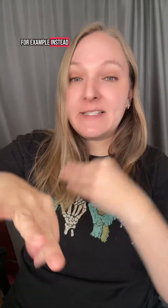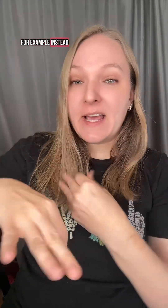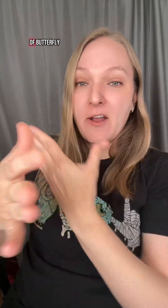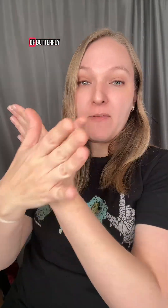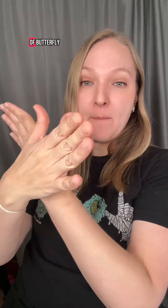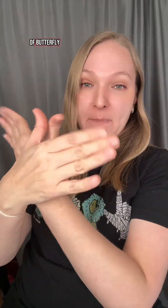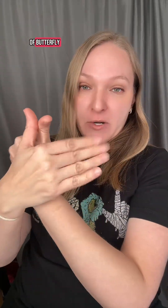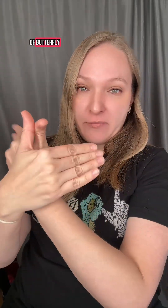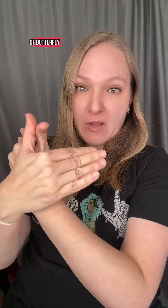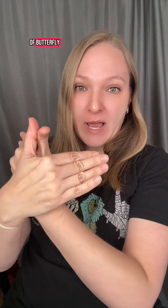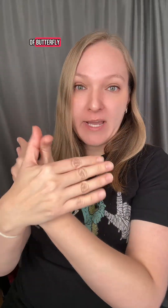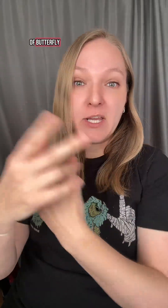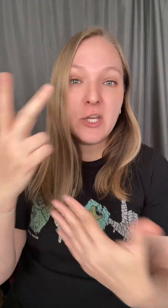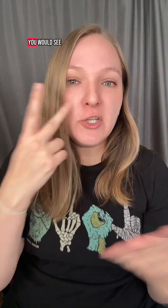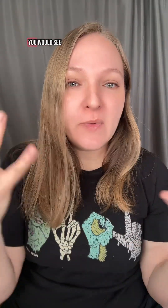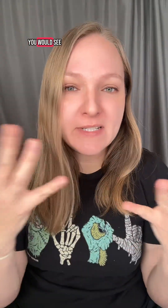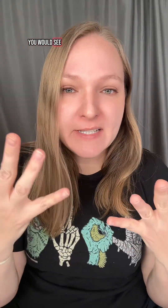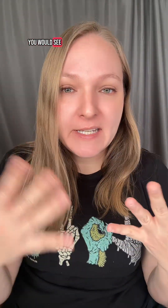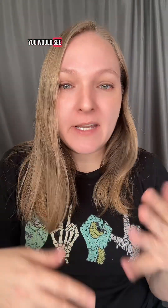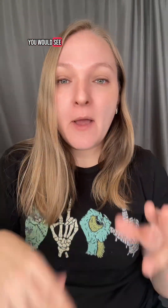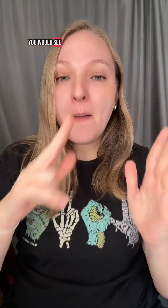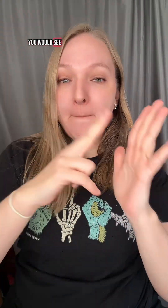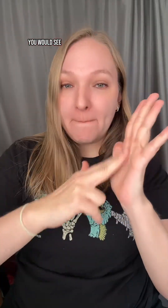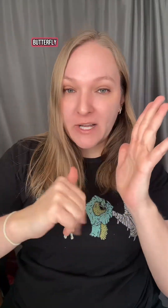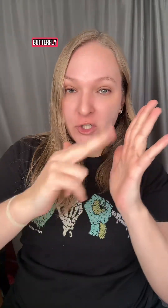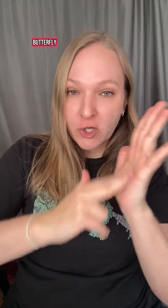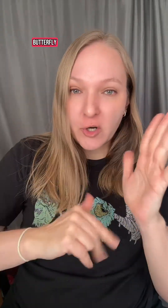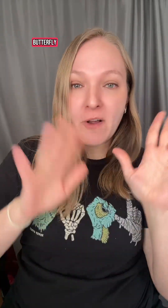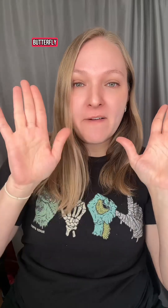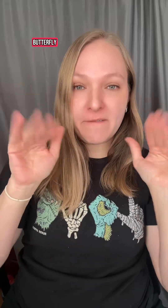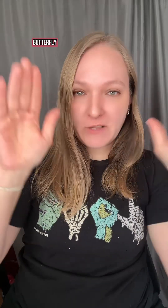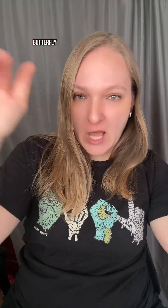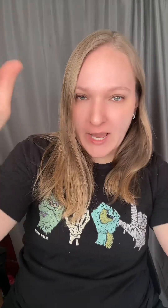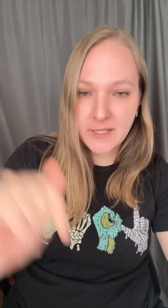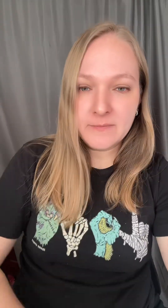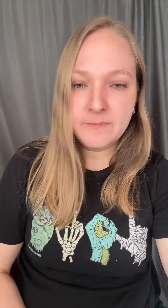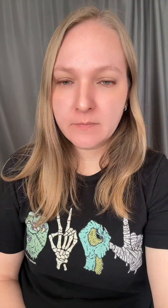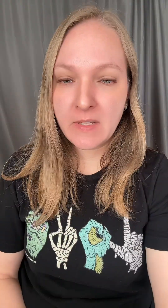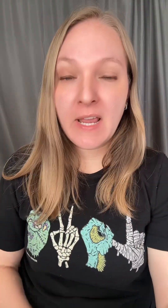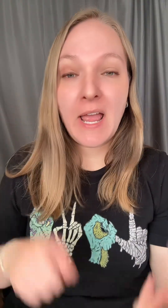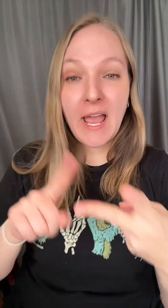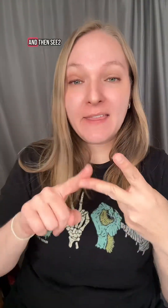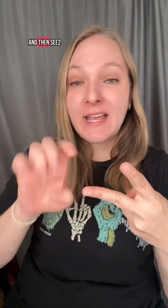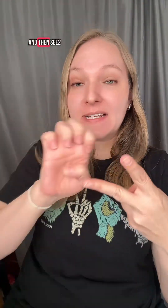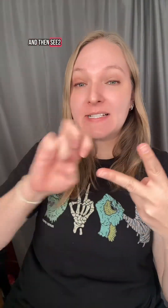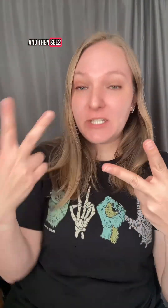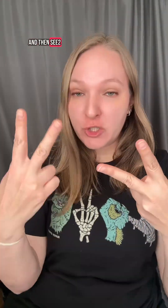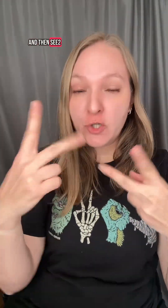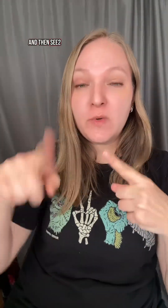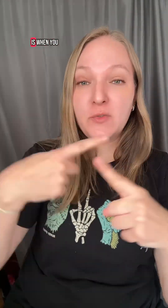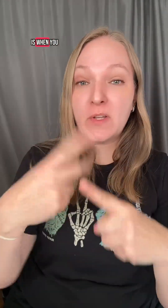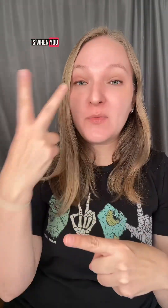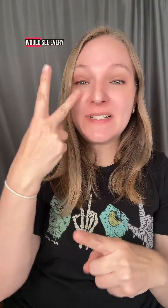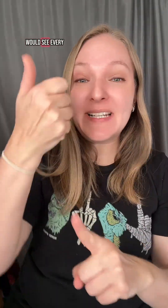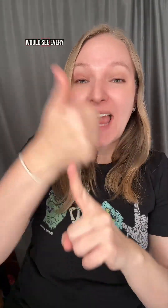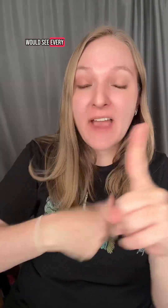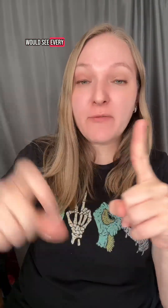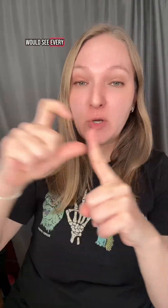of butterfly, you would see butterfly. And then C2 is when you would see every